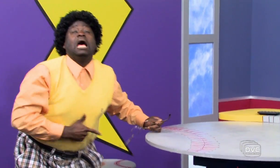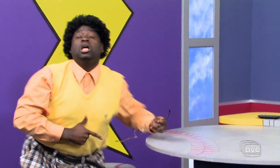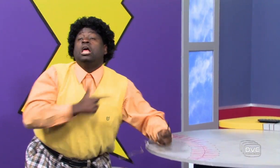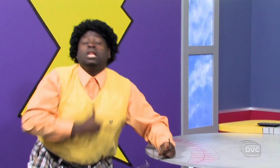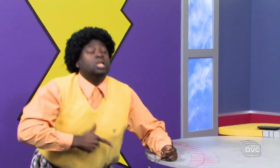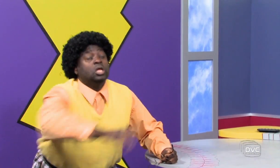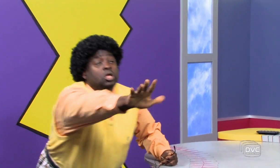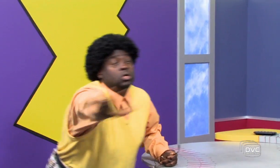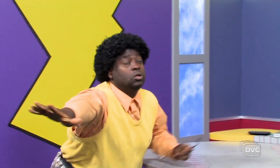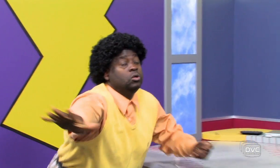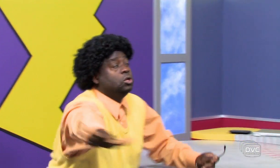Dr. Wonder!